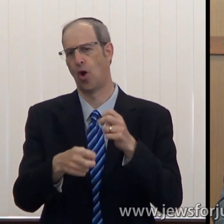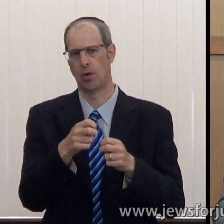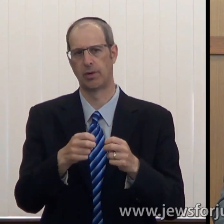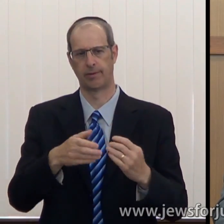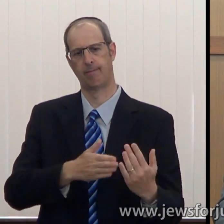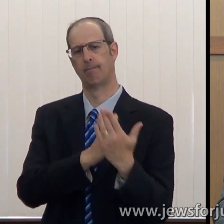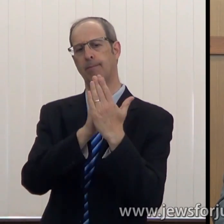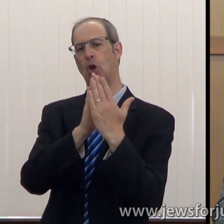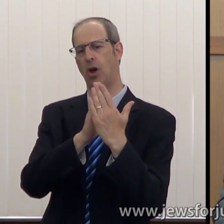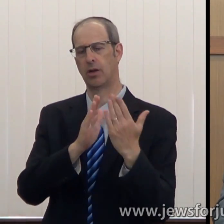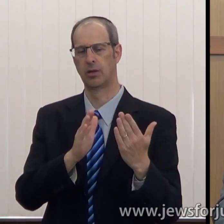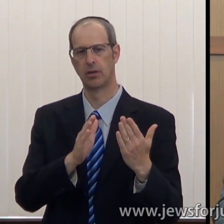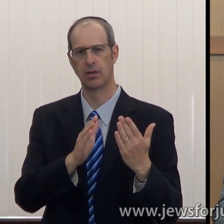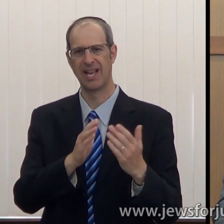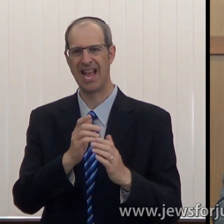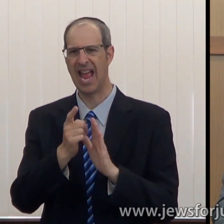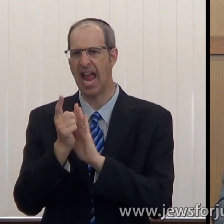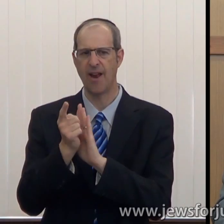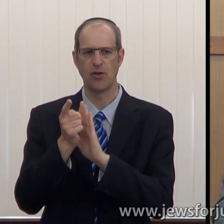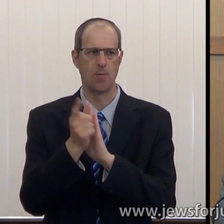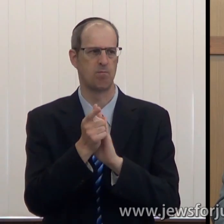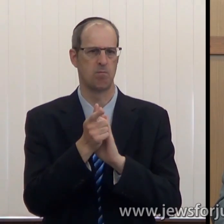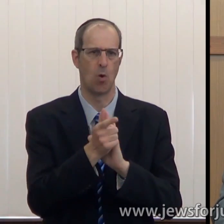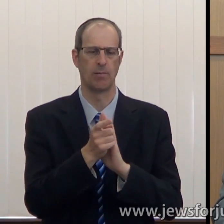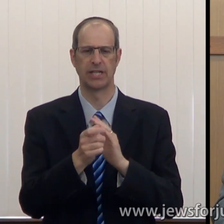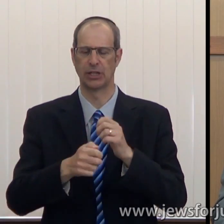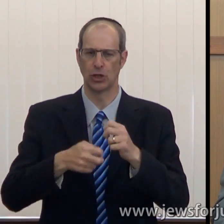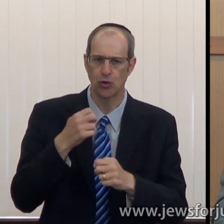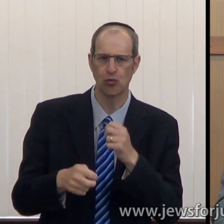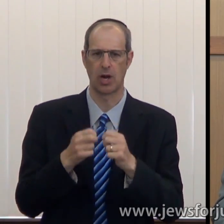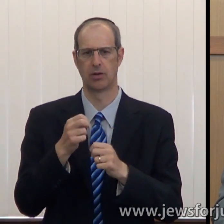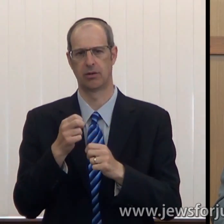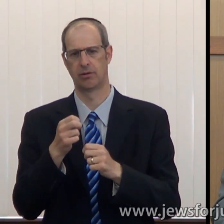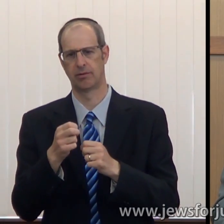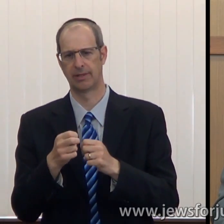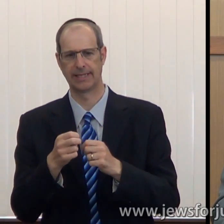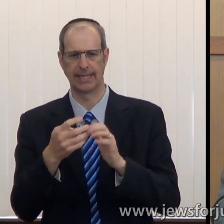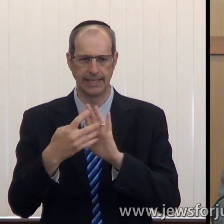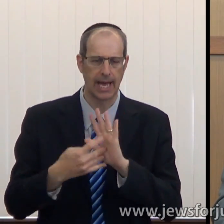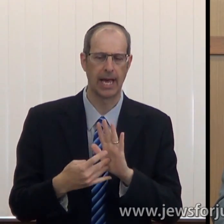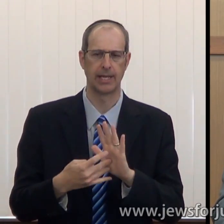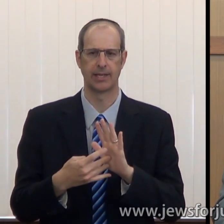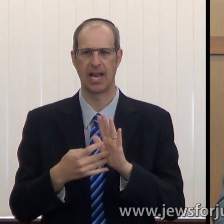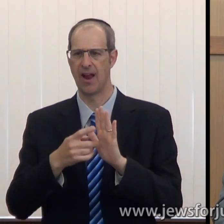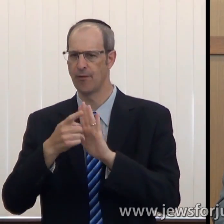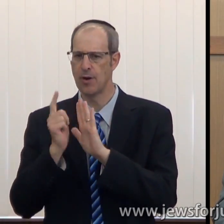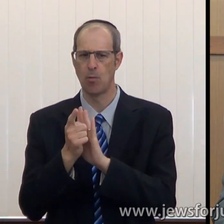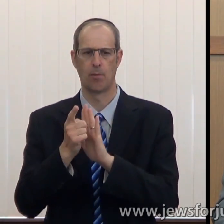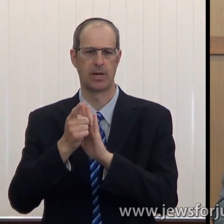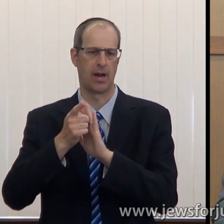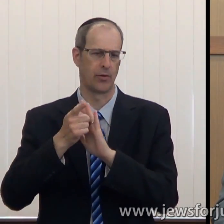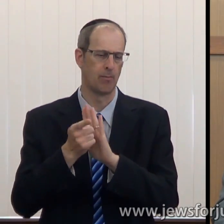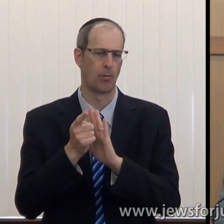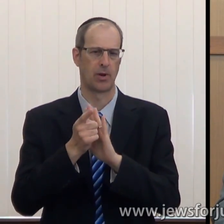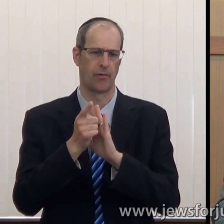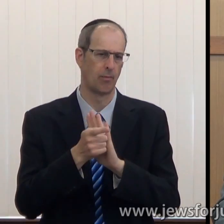moment of life is a struggle. Every moment of life is a test. Every moment of life is a